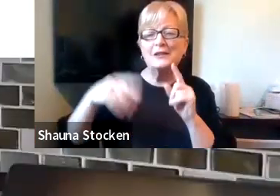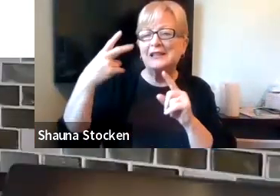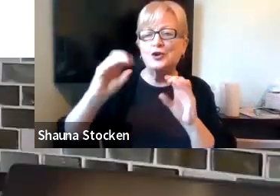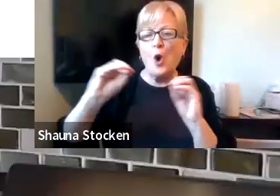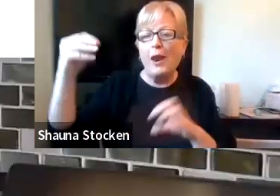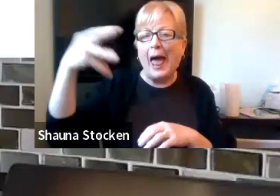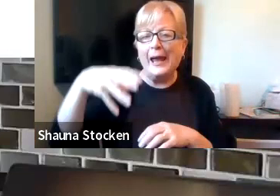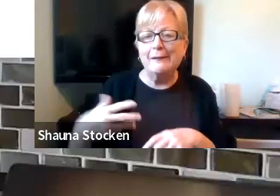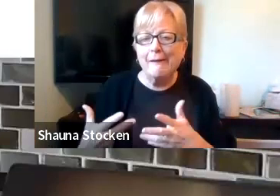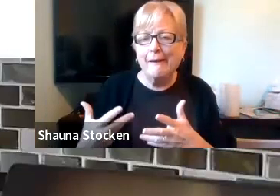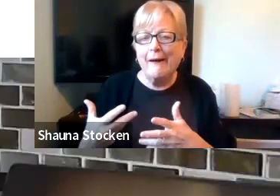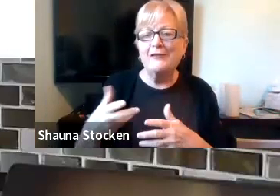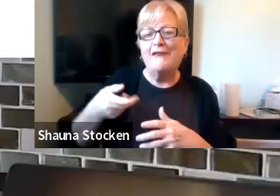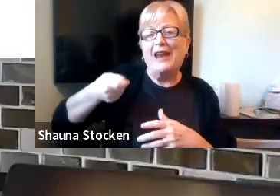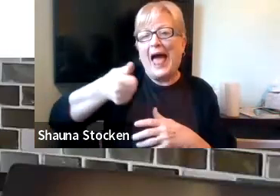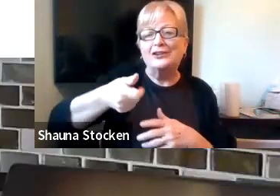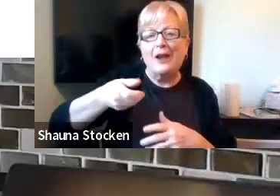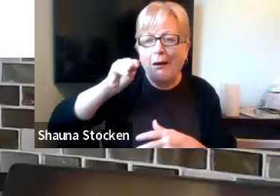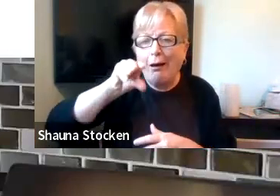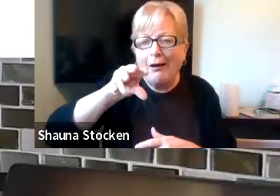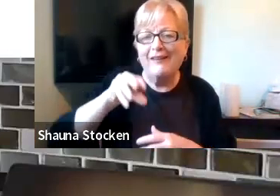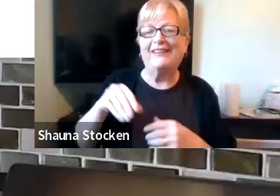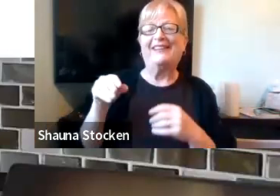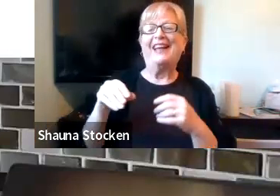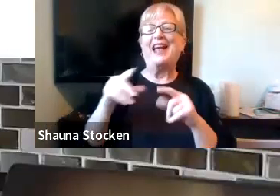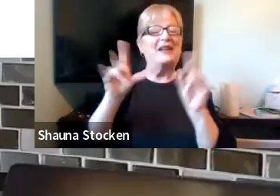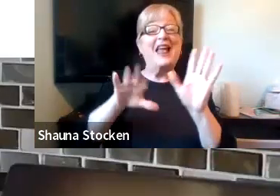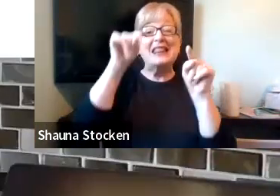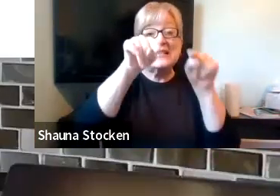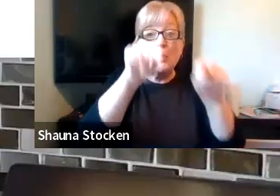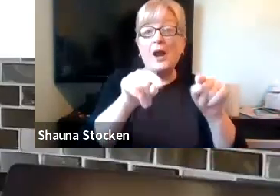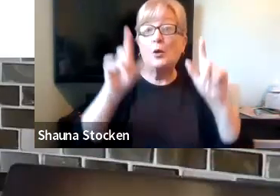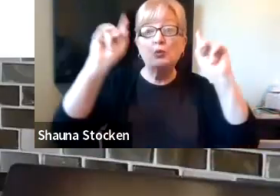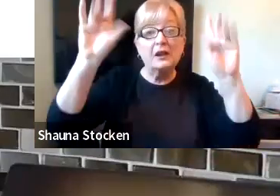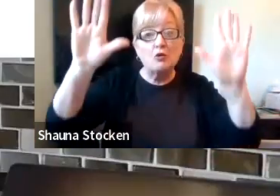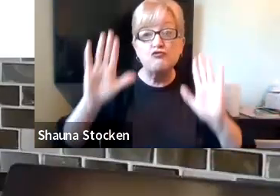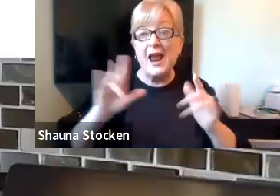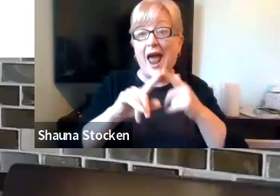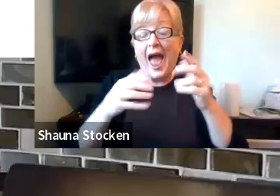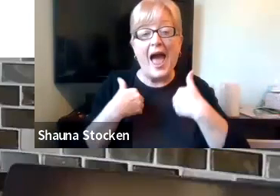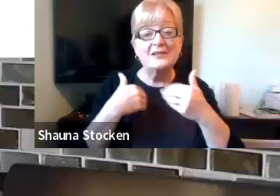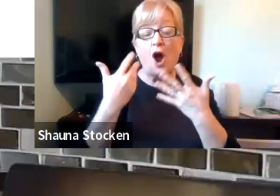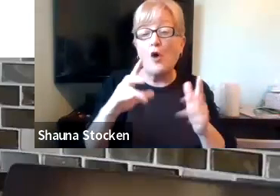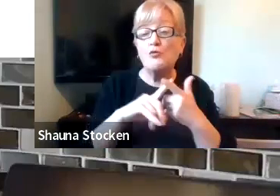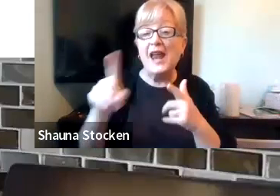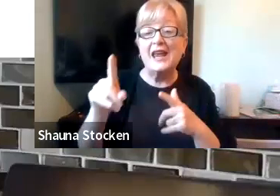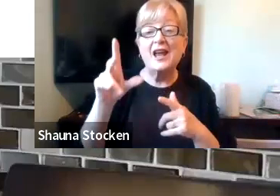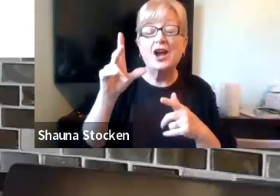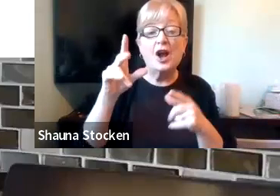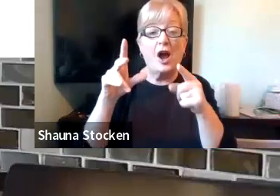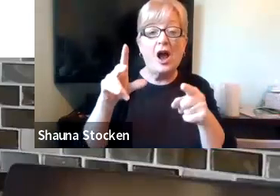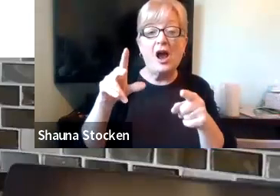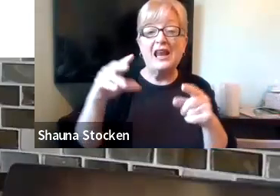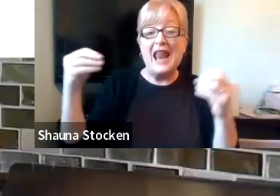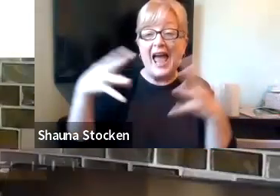were doing. With this, you can see clearly. Not only can you see clearly in there this way, but there's a camera up in the top. And while